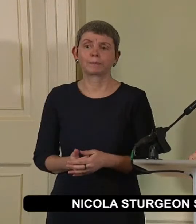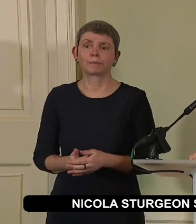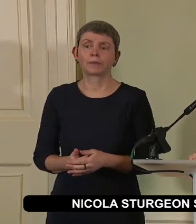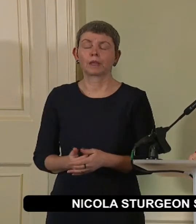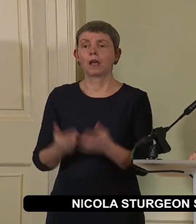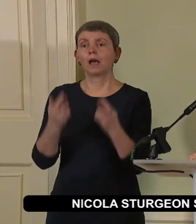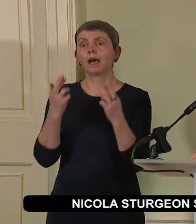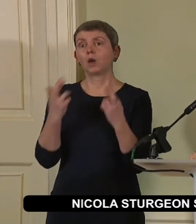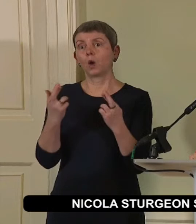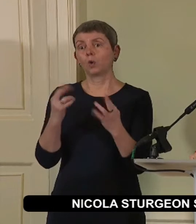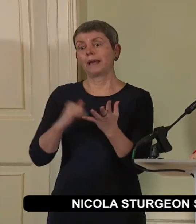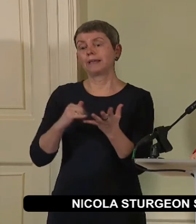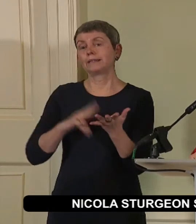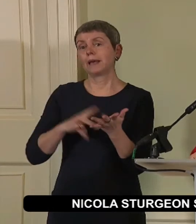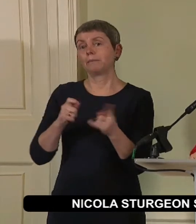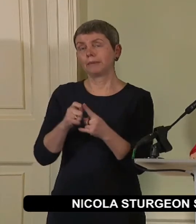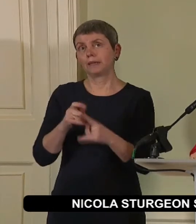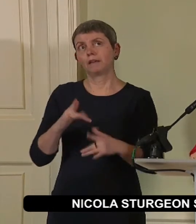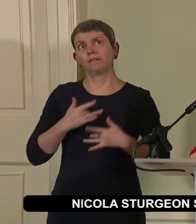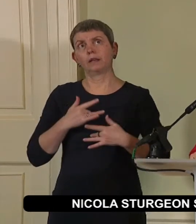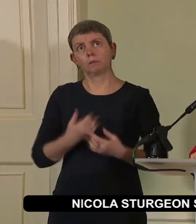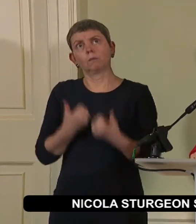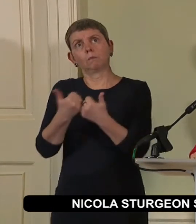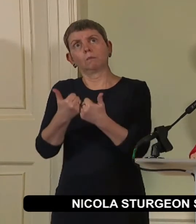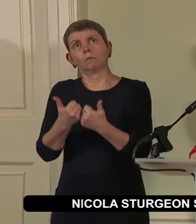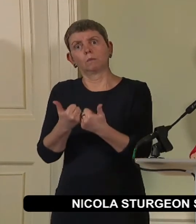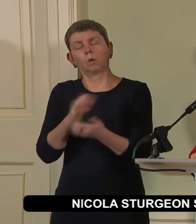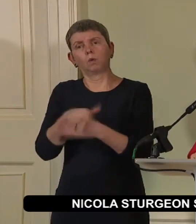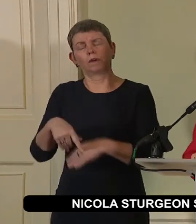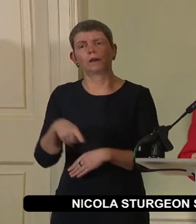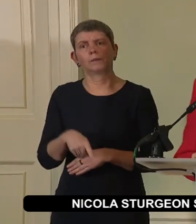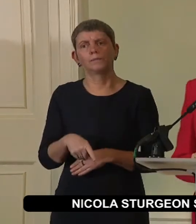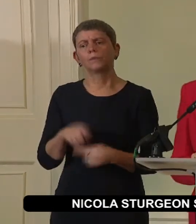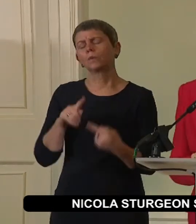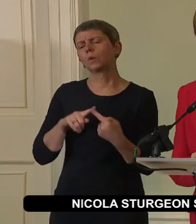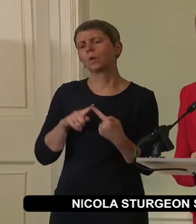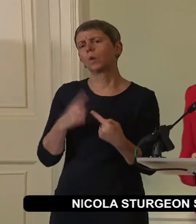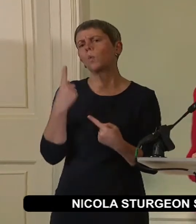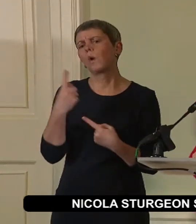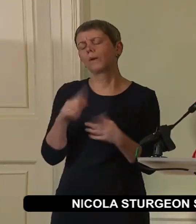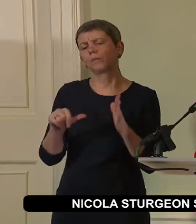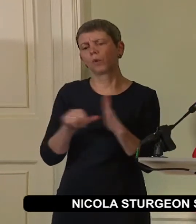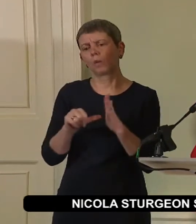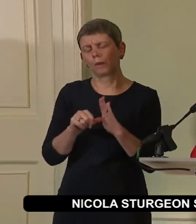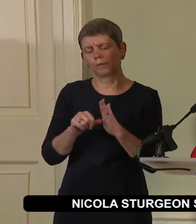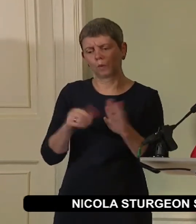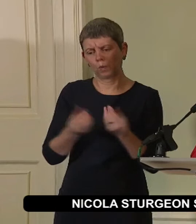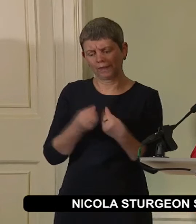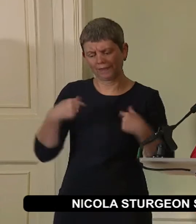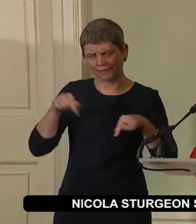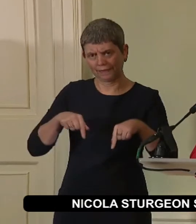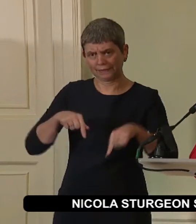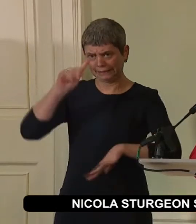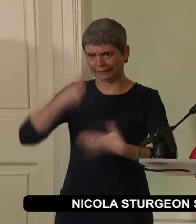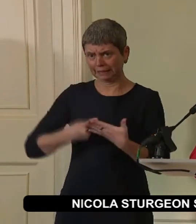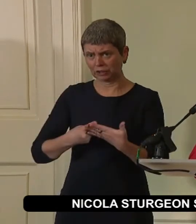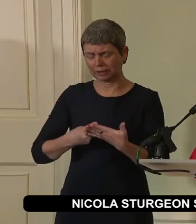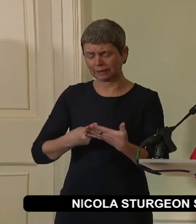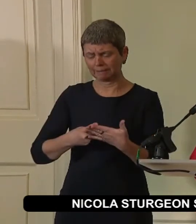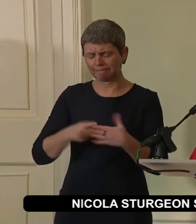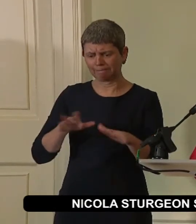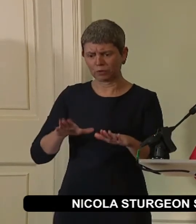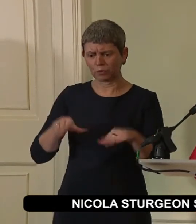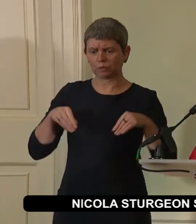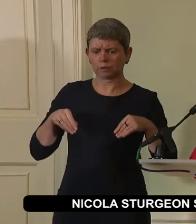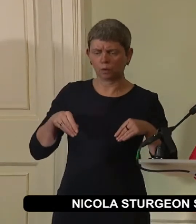We'll take heart from. One of the difficulties in coming to terms with this decision is that I am